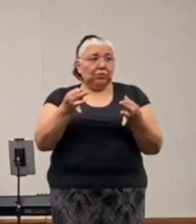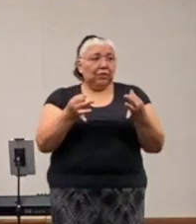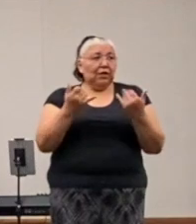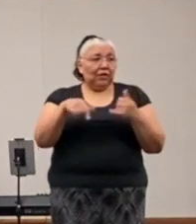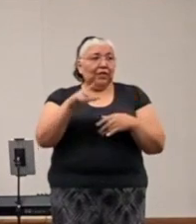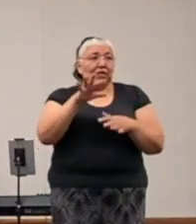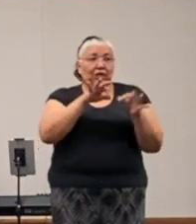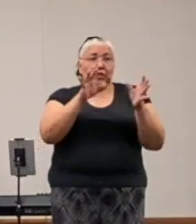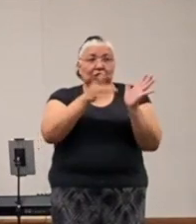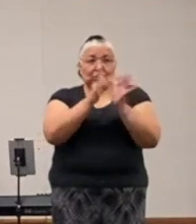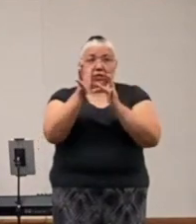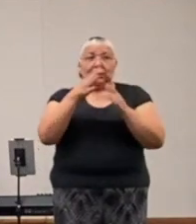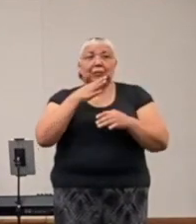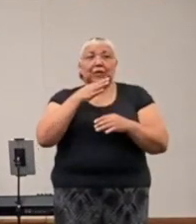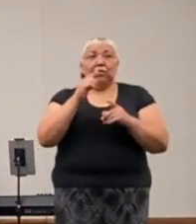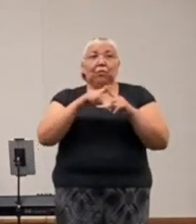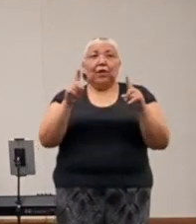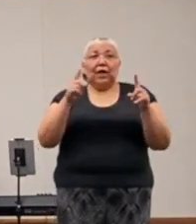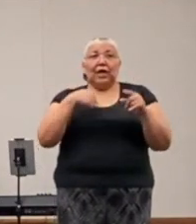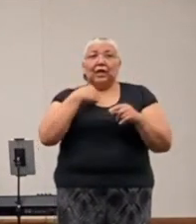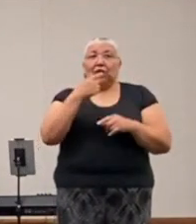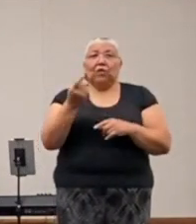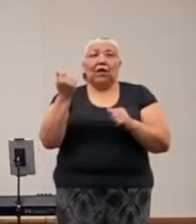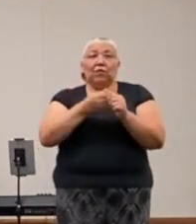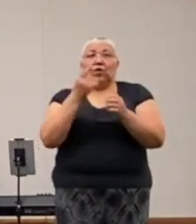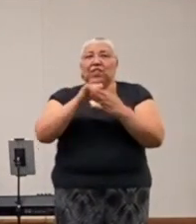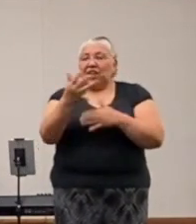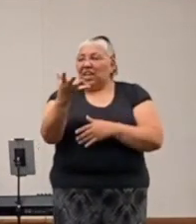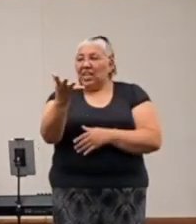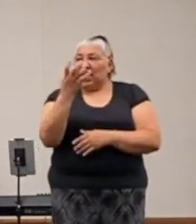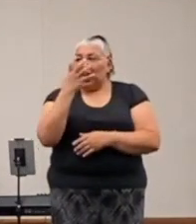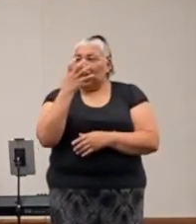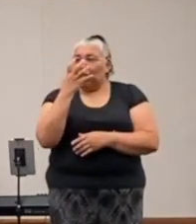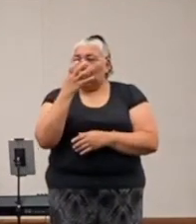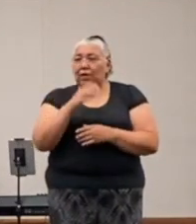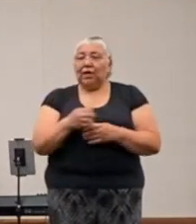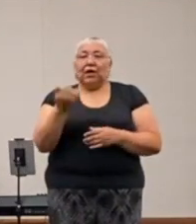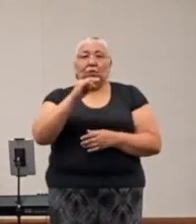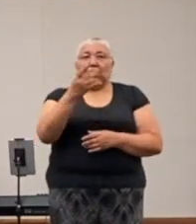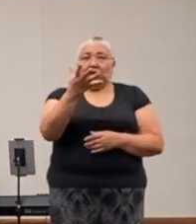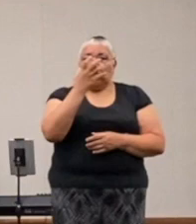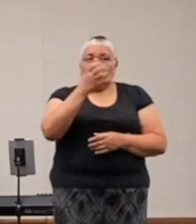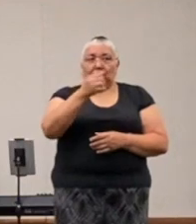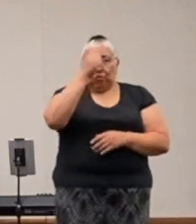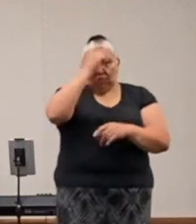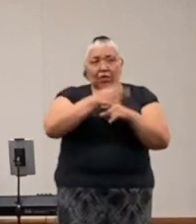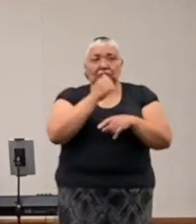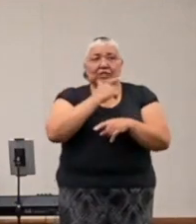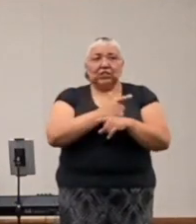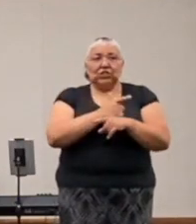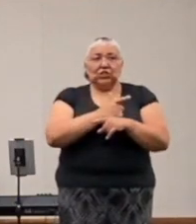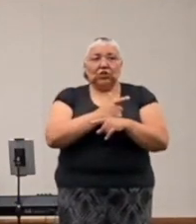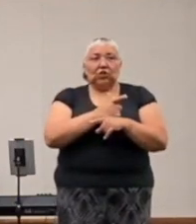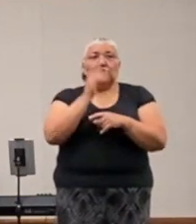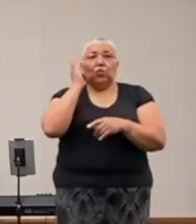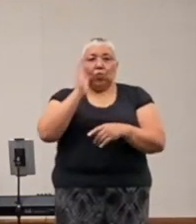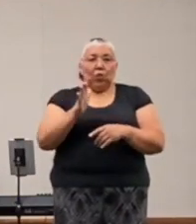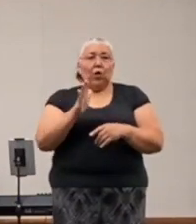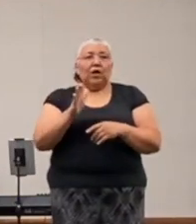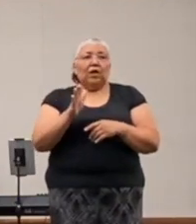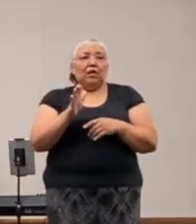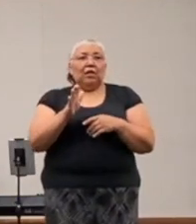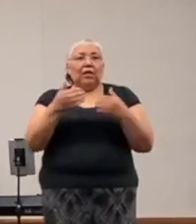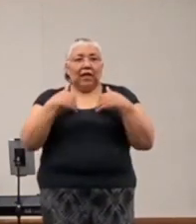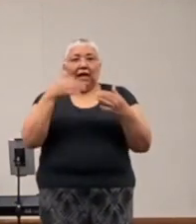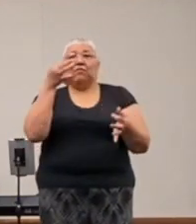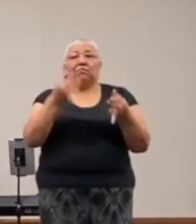speaking. But I tell you, everyone who is angry, say angry. Angry. Anyone who is angry with his brother or sister will be subject to